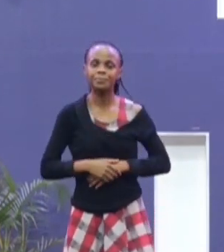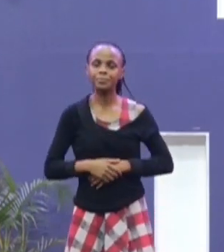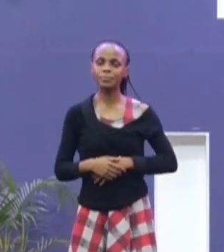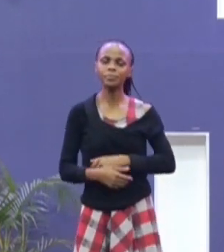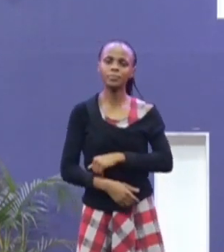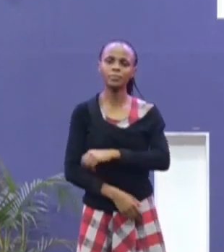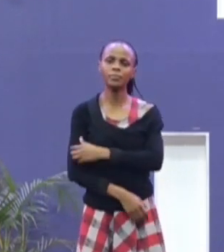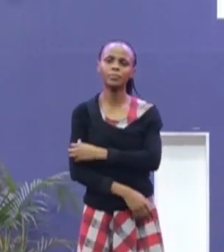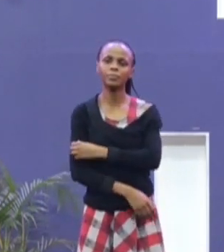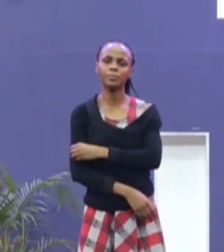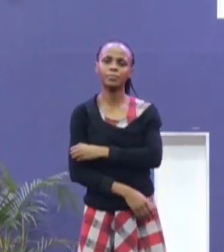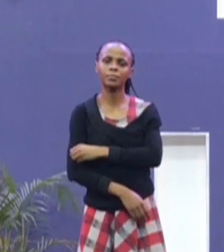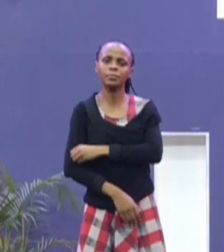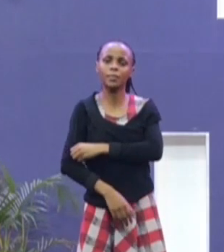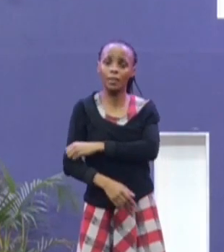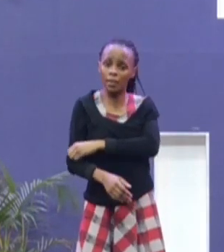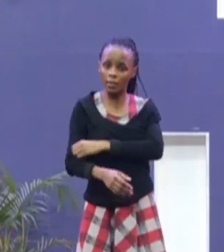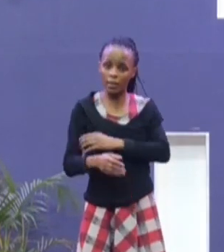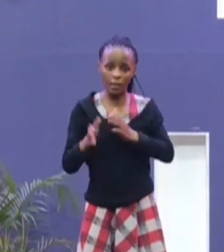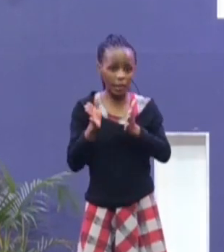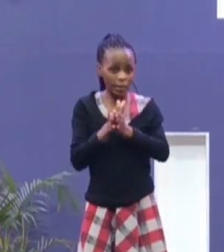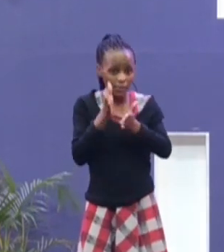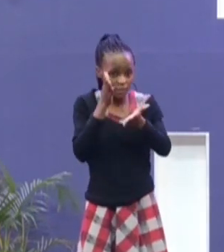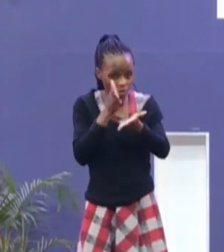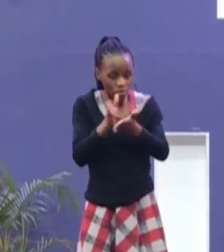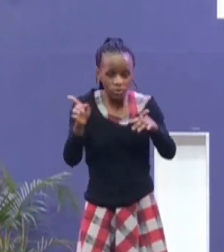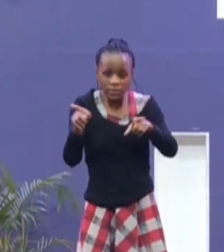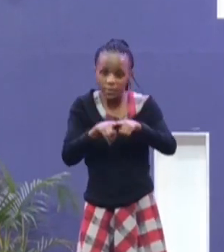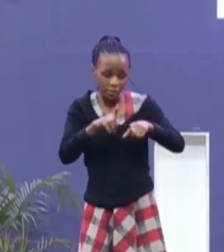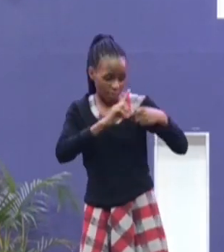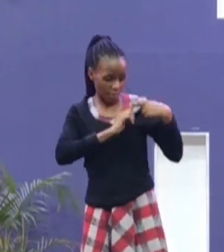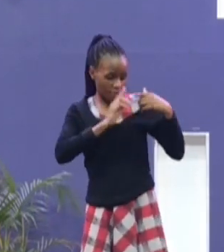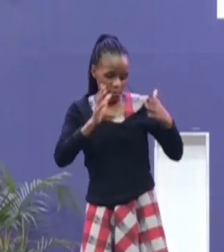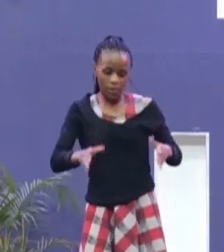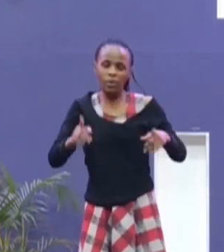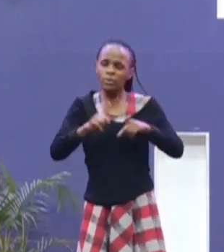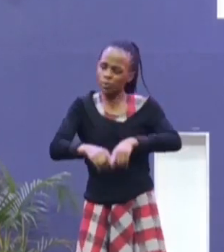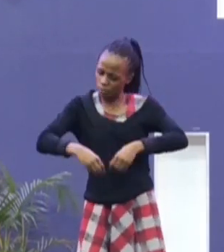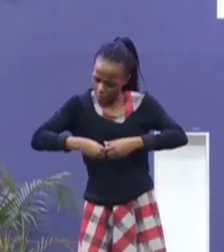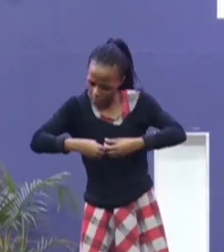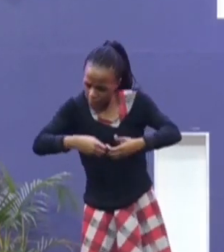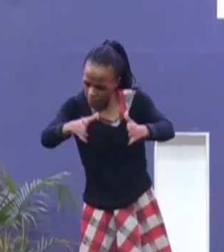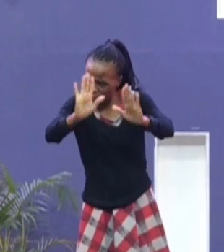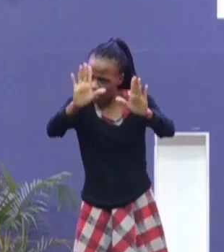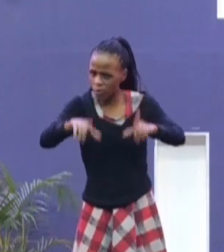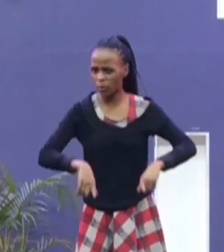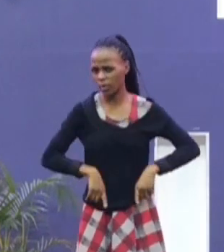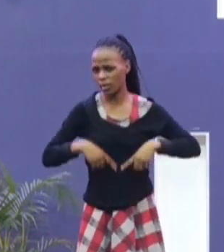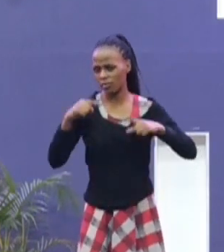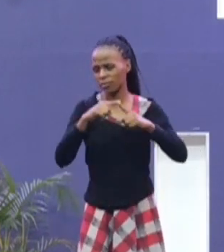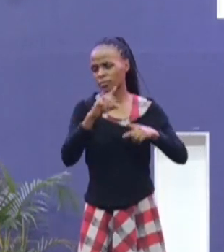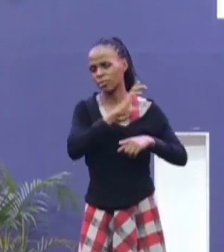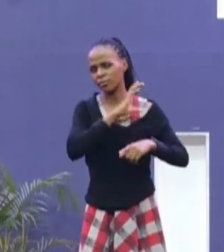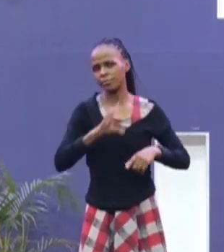baabwe. And it is true, as a Christian, you've given your life to Christ. Era kituufu nti ng'omukristaayo